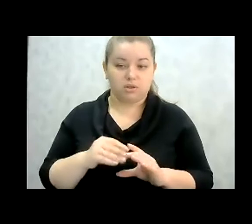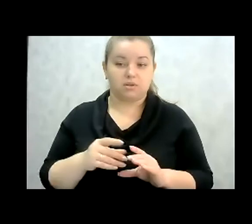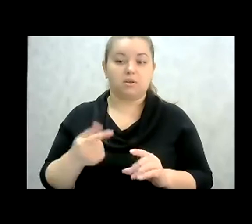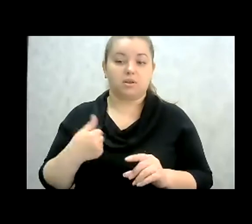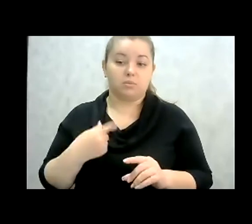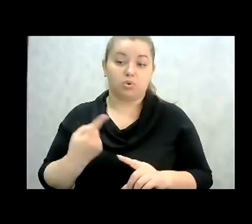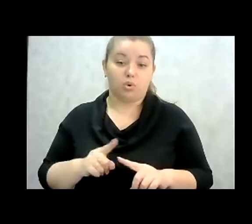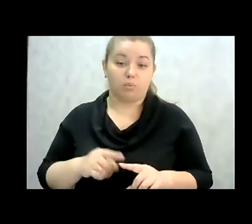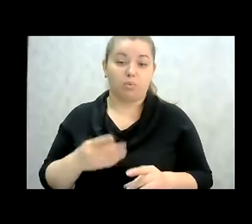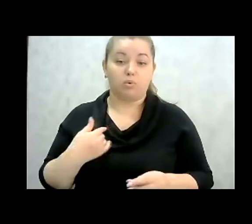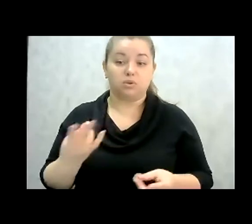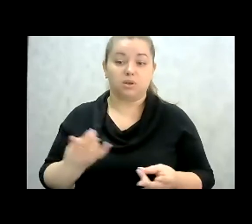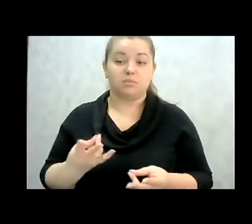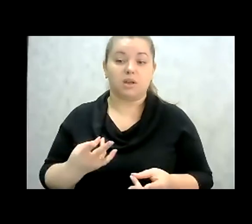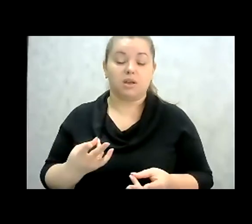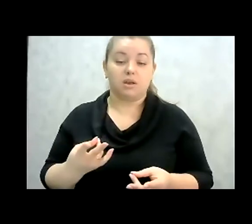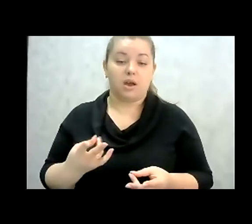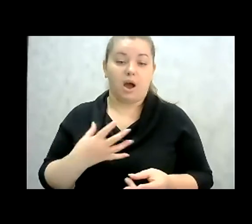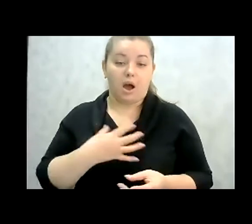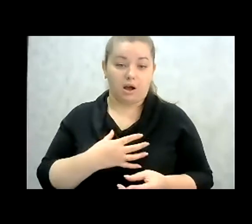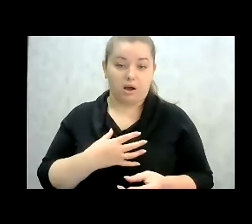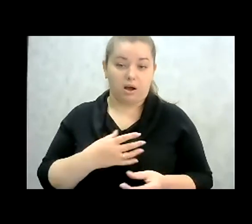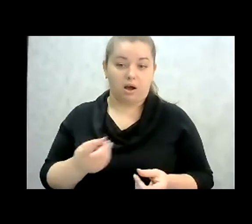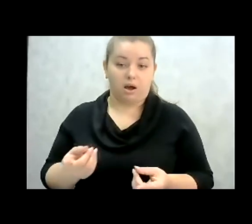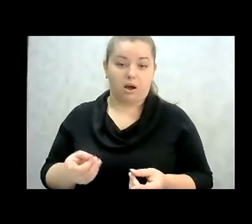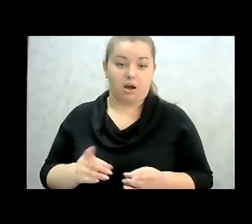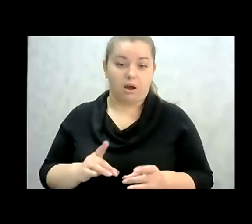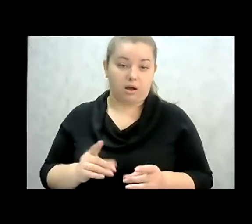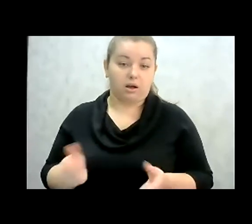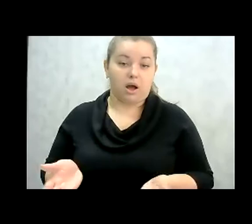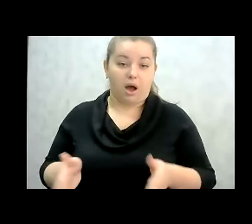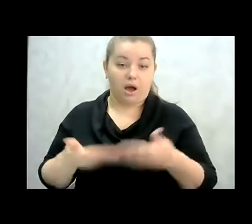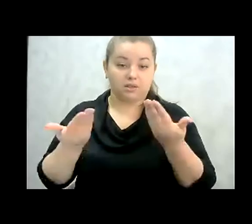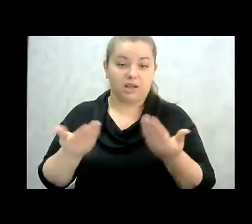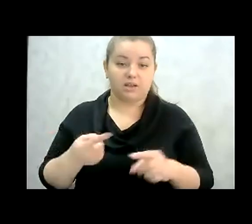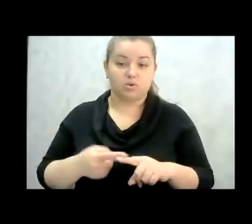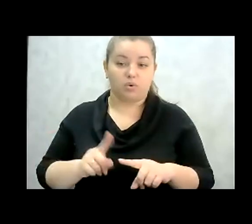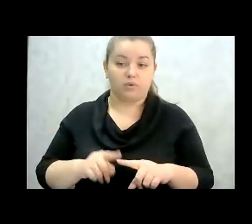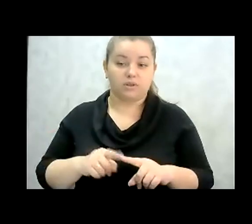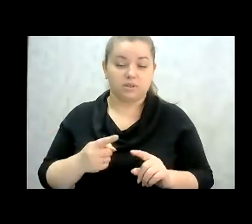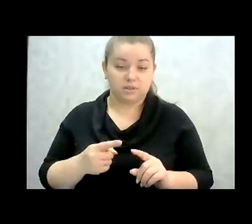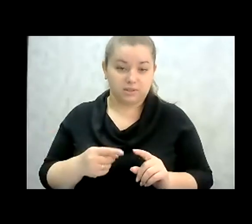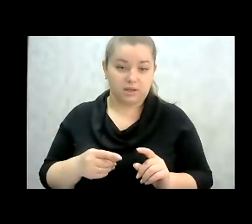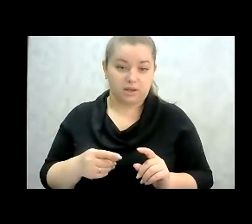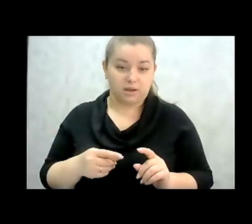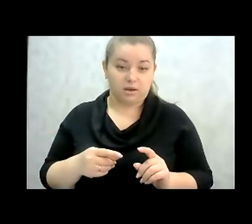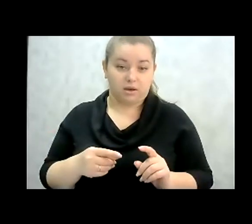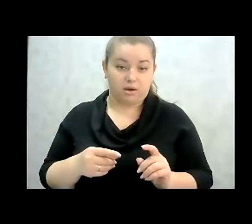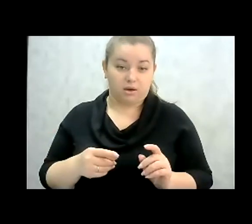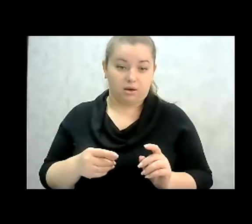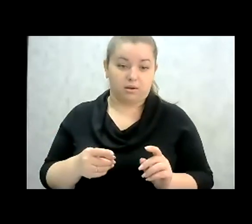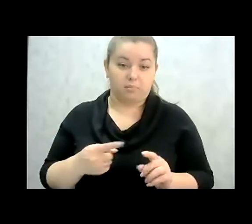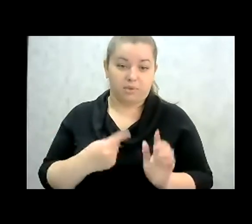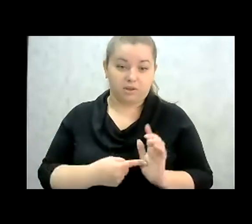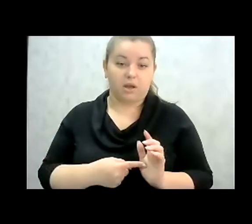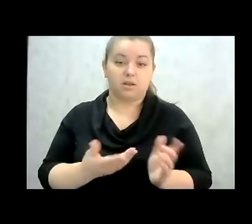last day of March, a number of extraordinary elections will take place. So I think that the Cabinet of